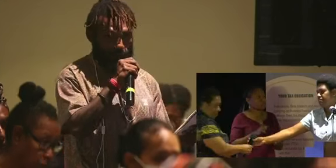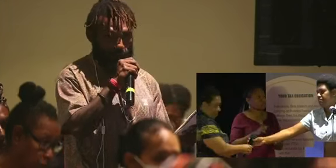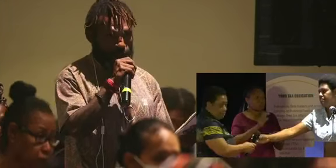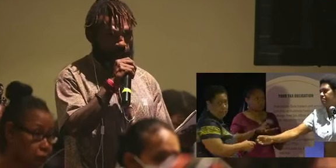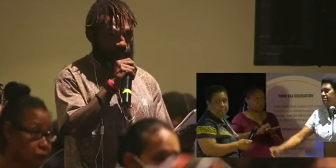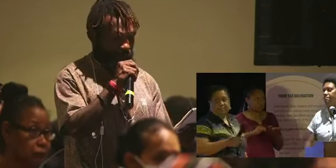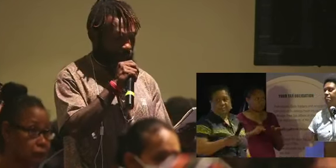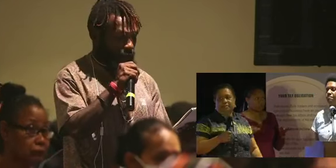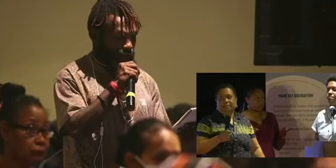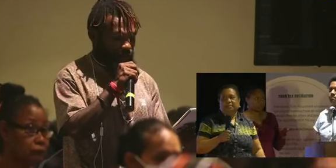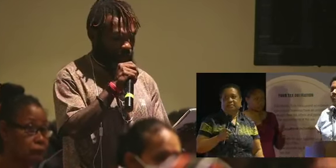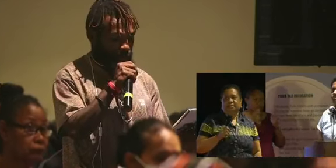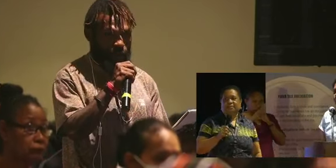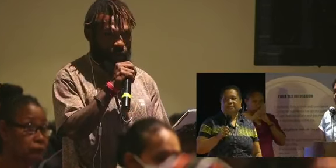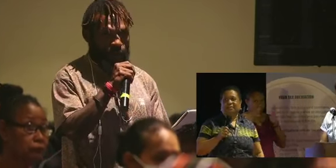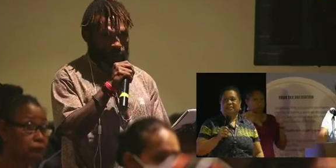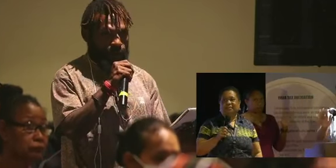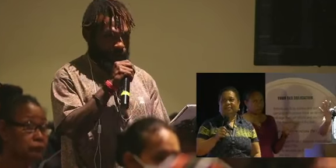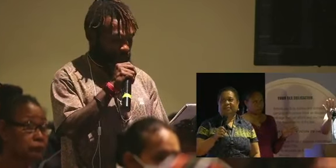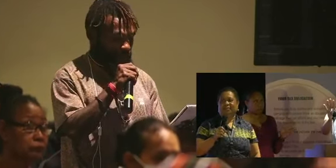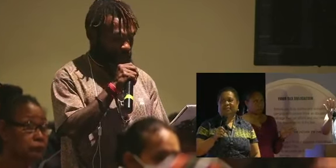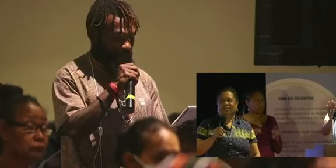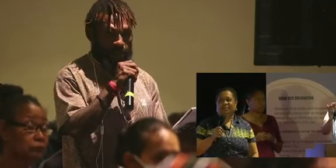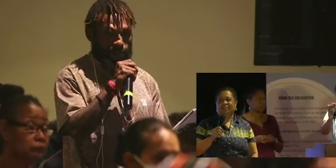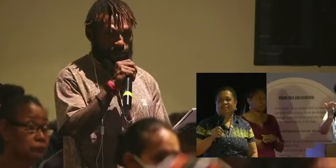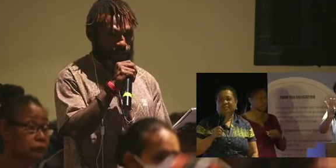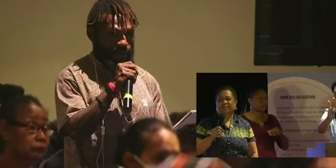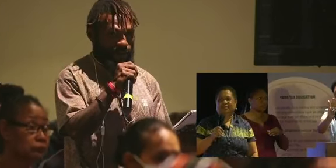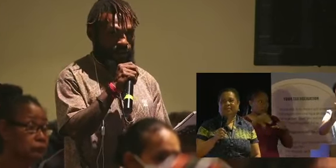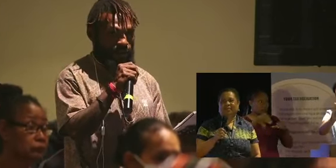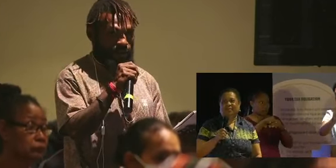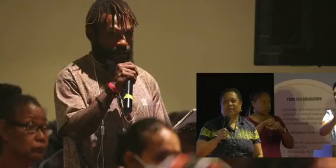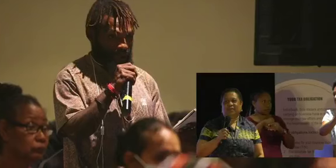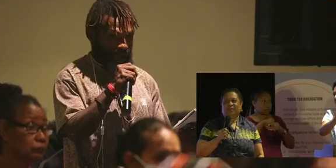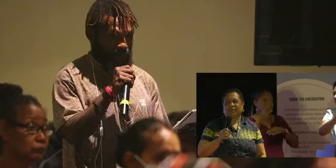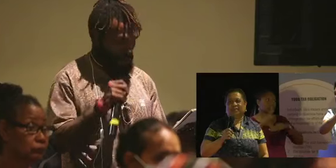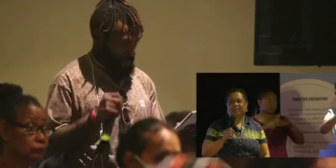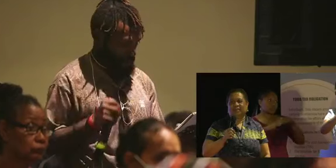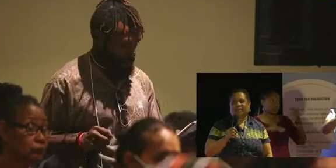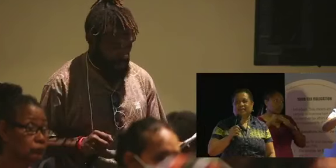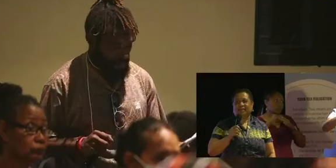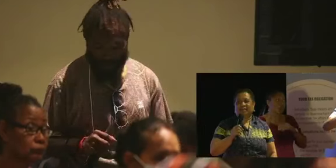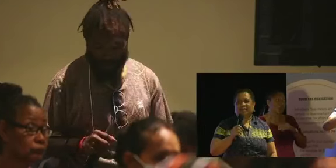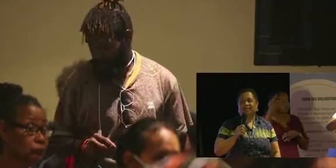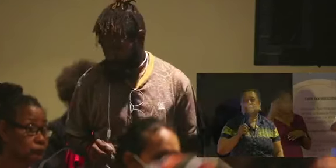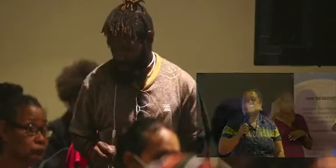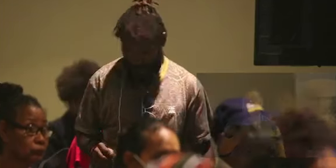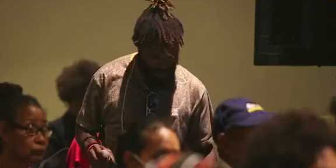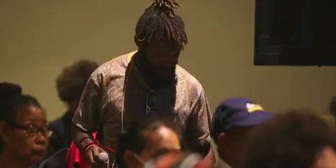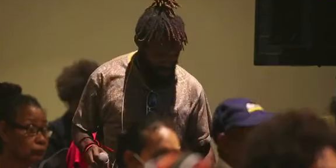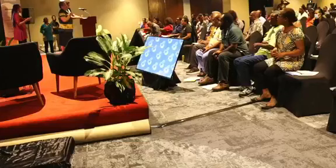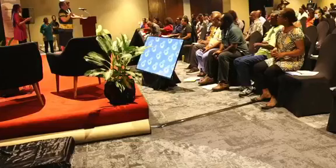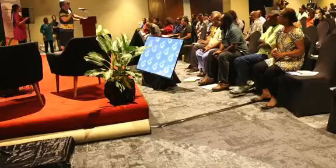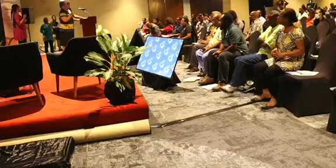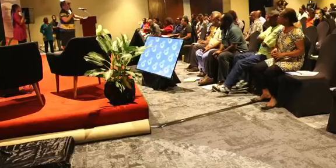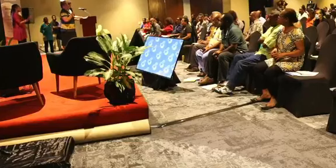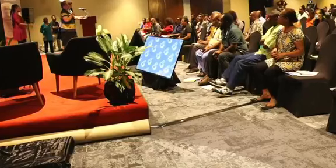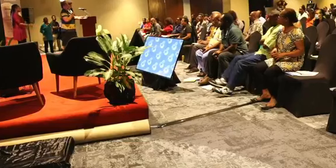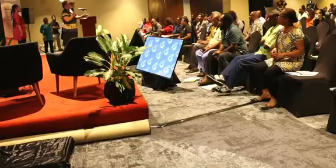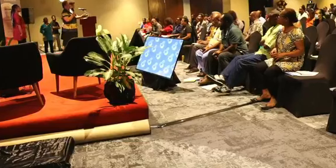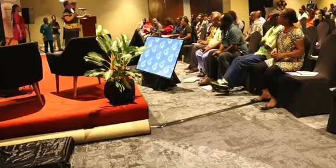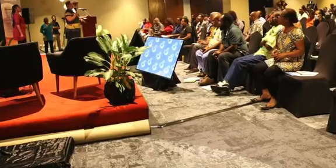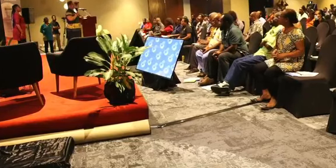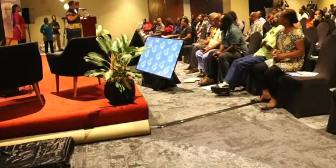At least one way or the other we all contribute to build him nation blah. Thank you. Thank you. That QR